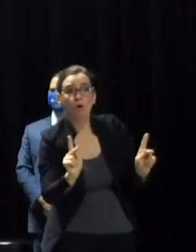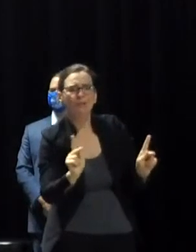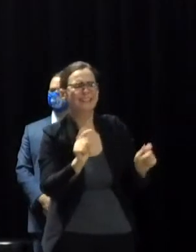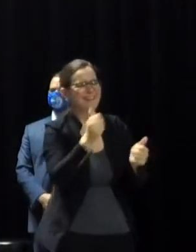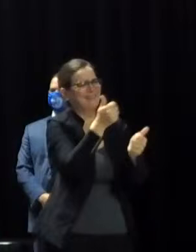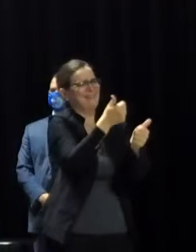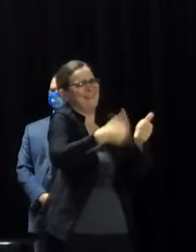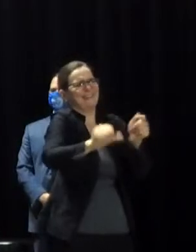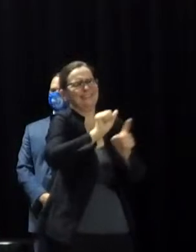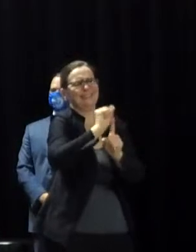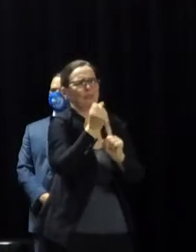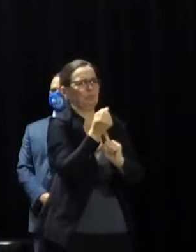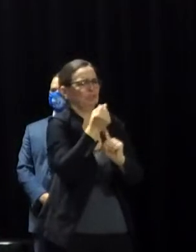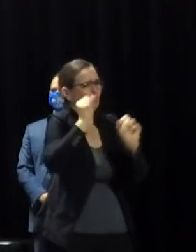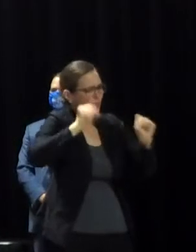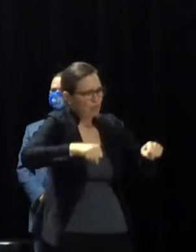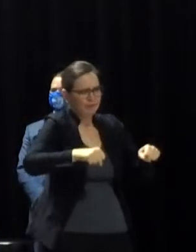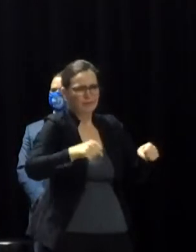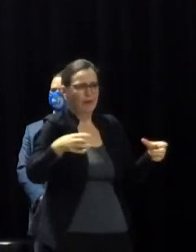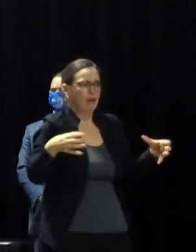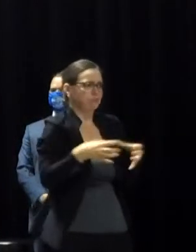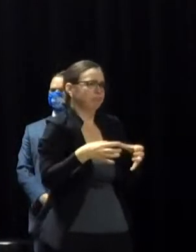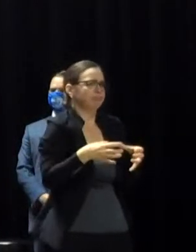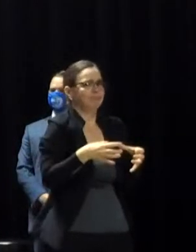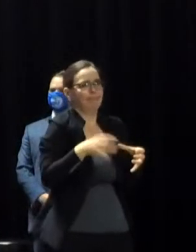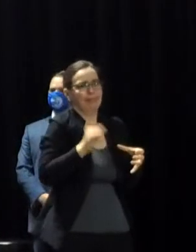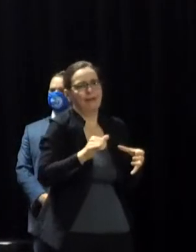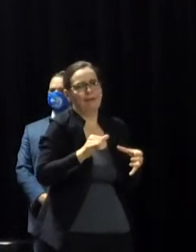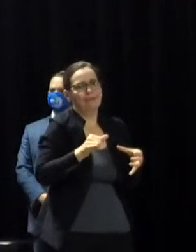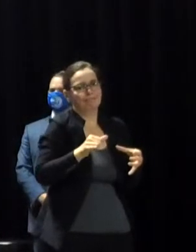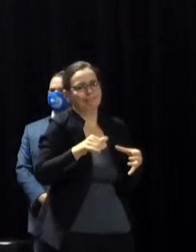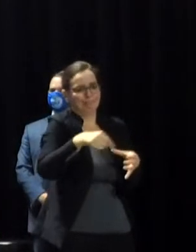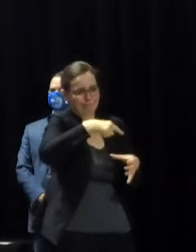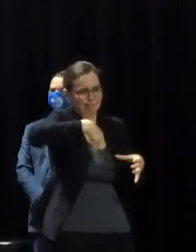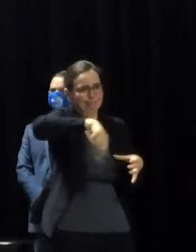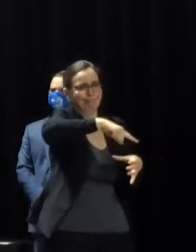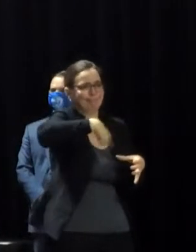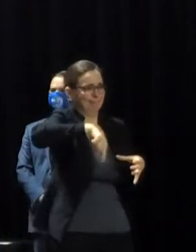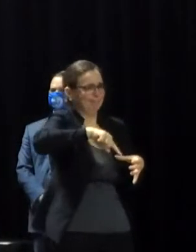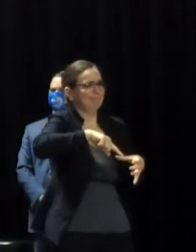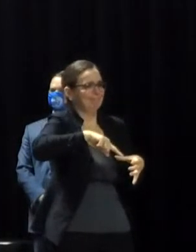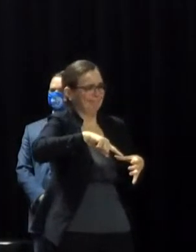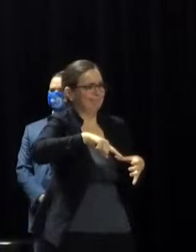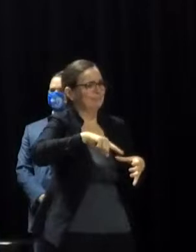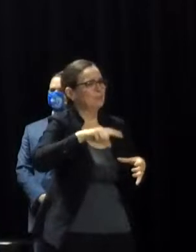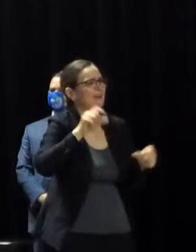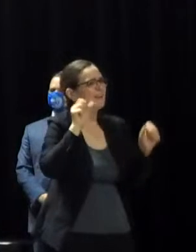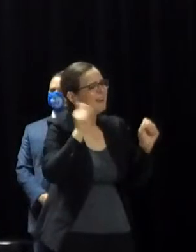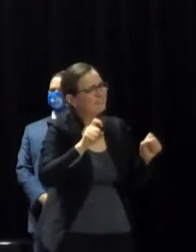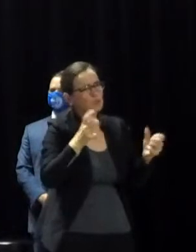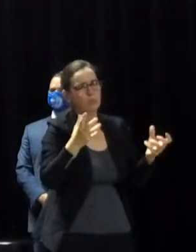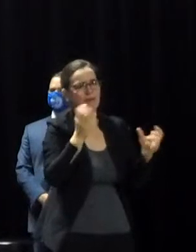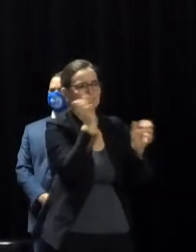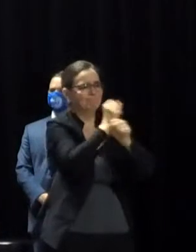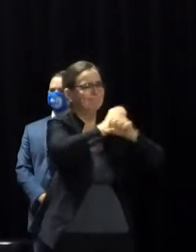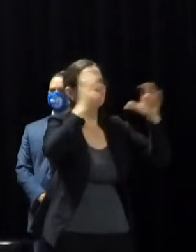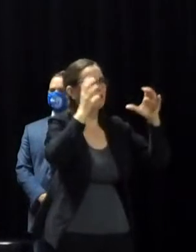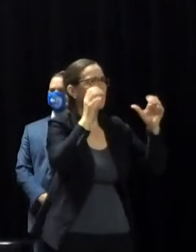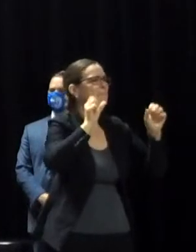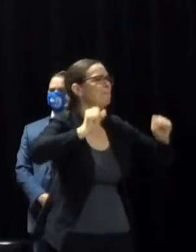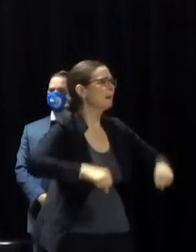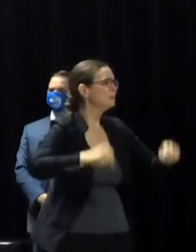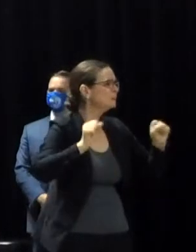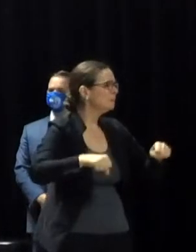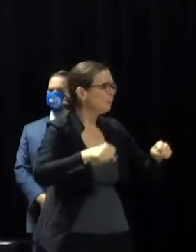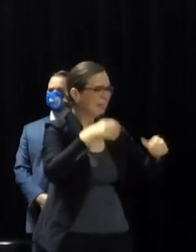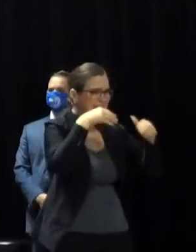put any scenario in this, and that is happening. And the reason for bringing up this here,